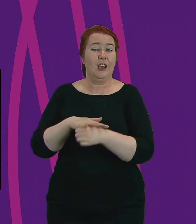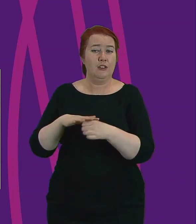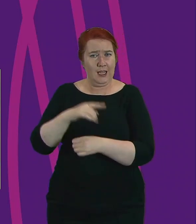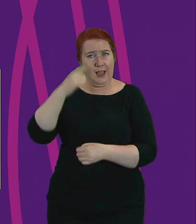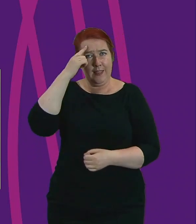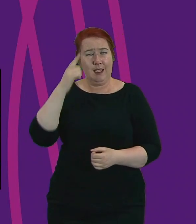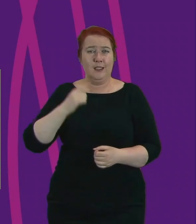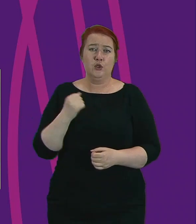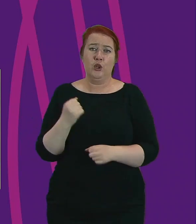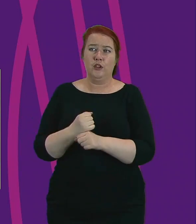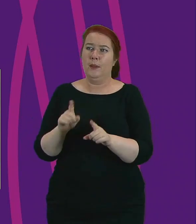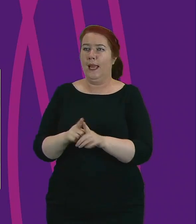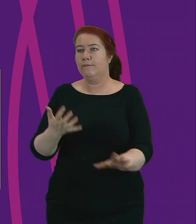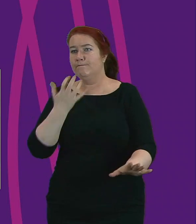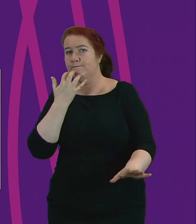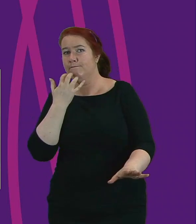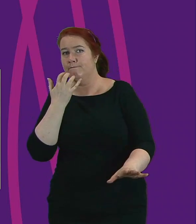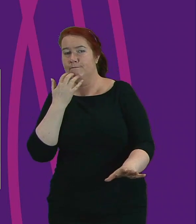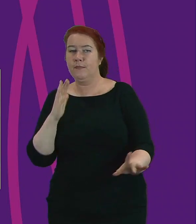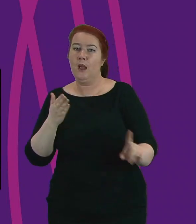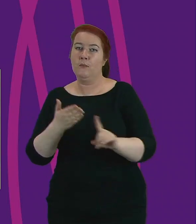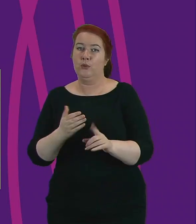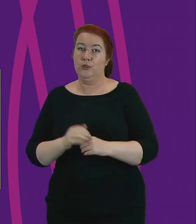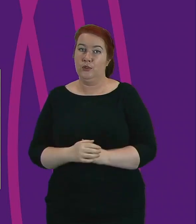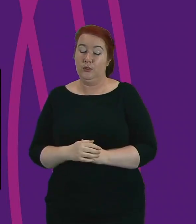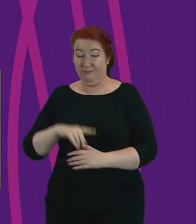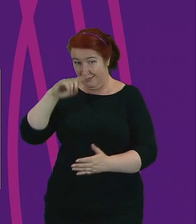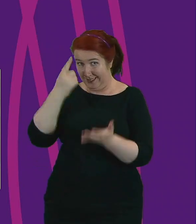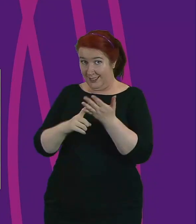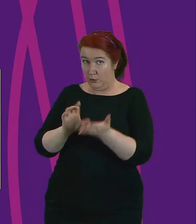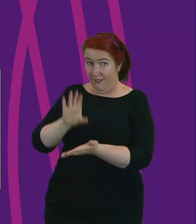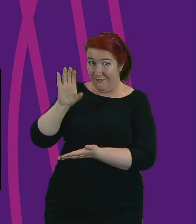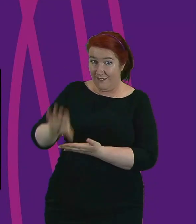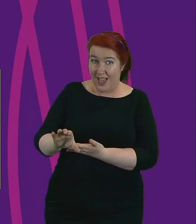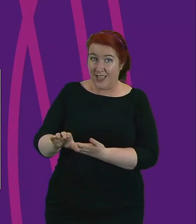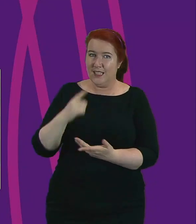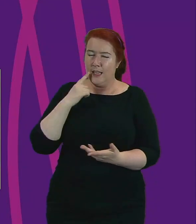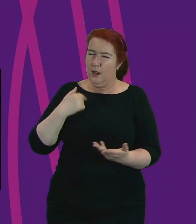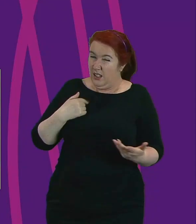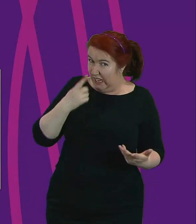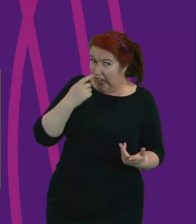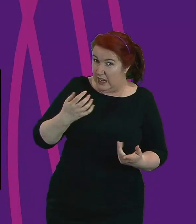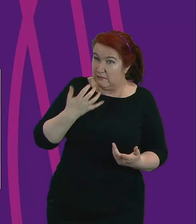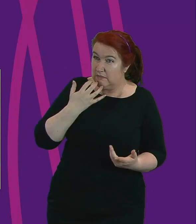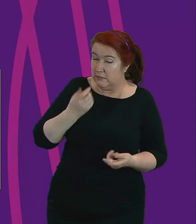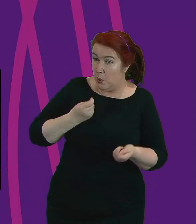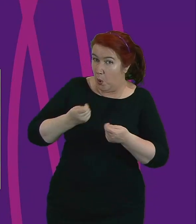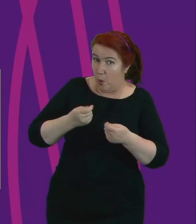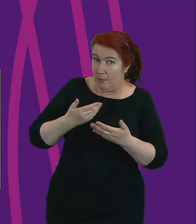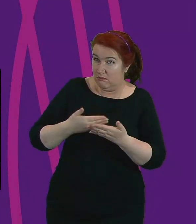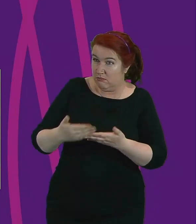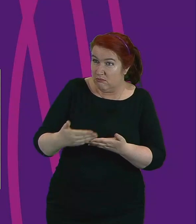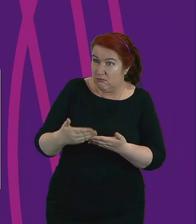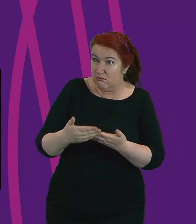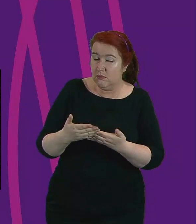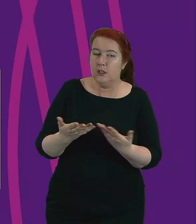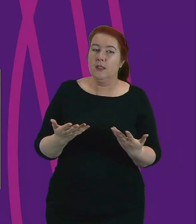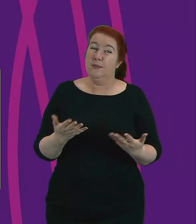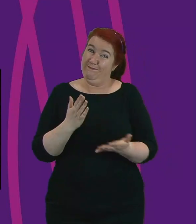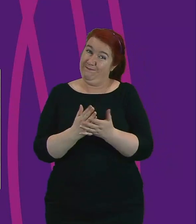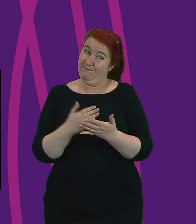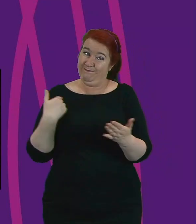with a make-do approach. Decisions on investment have been based on whether they can get by with what they have. And let's face it, they don't have a great